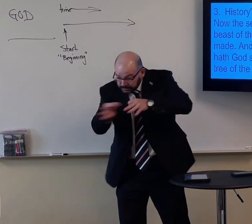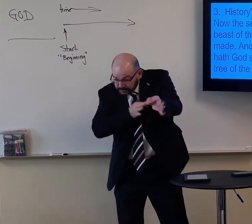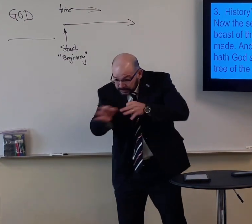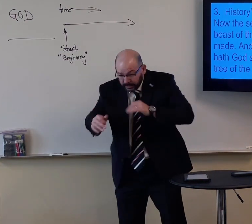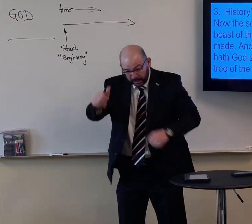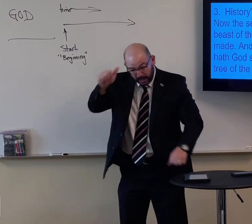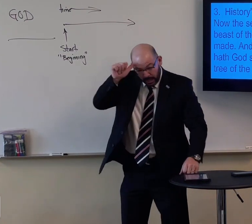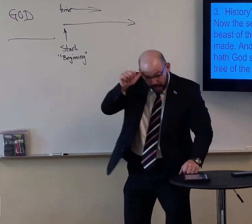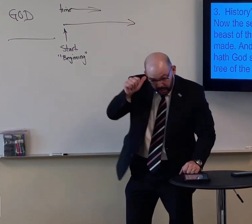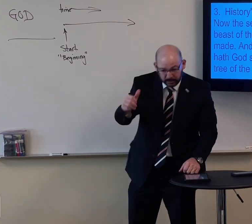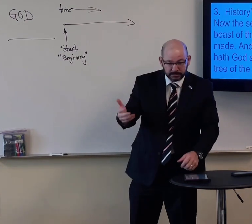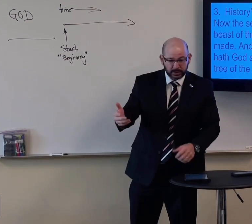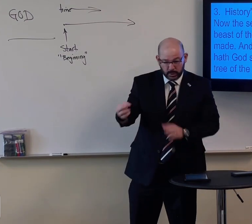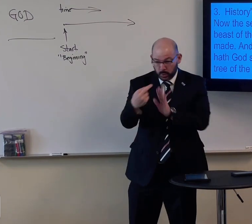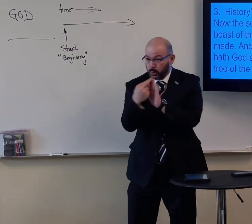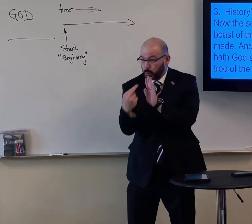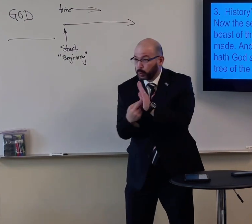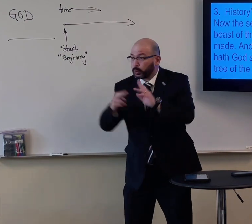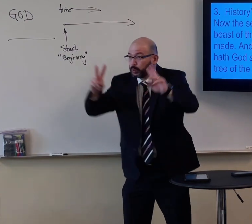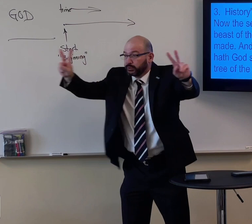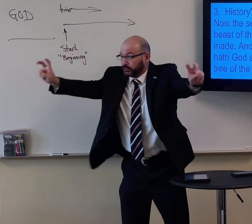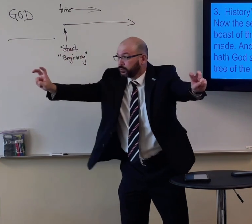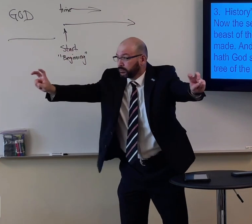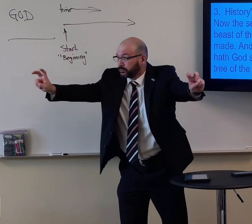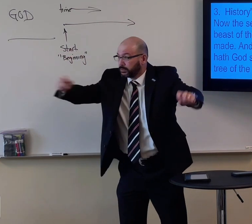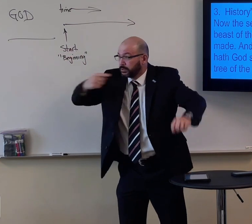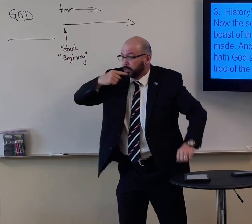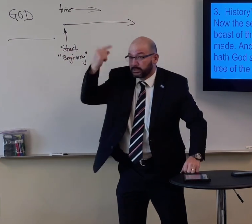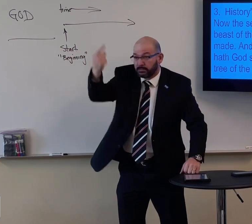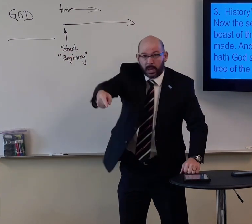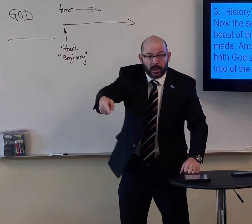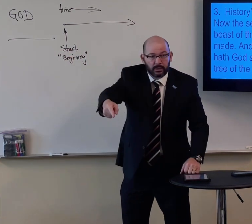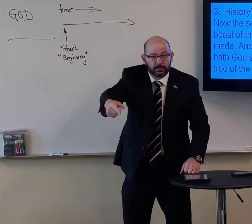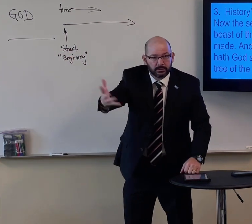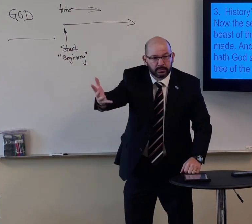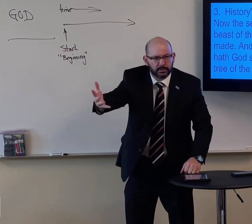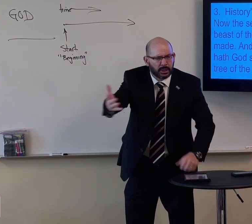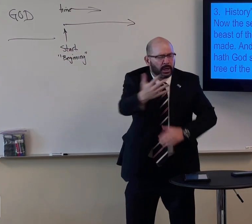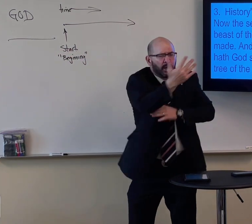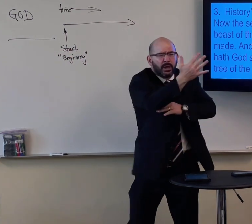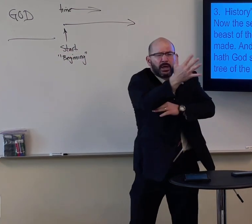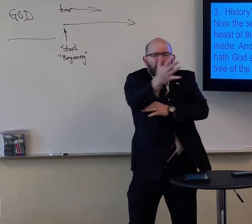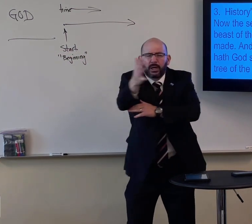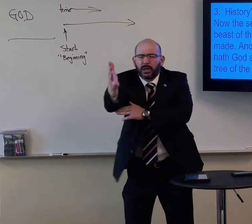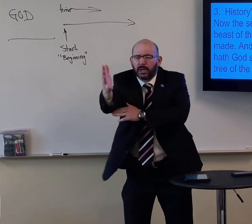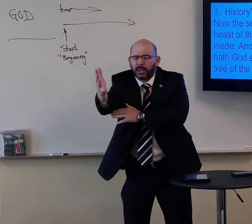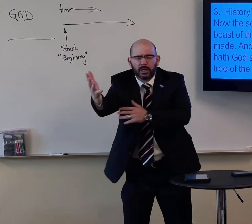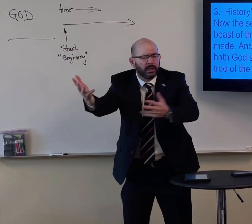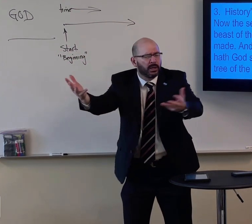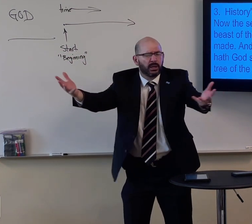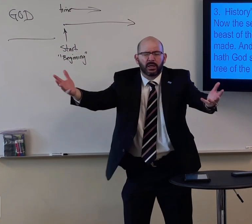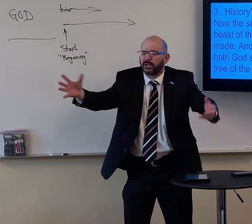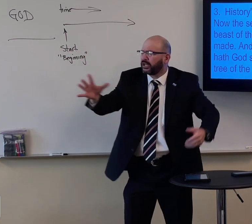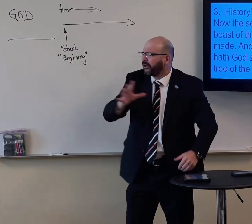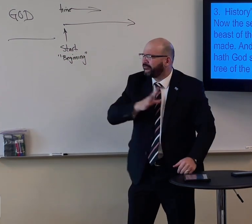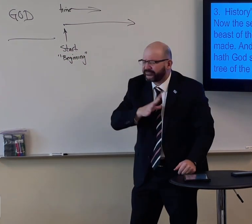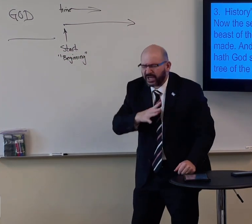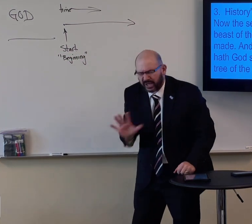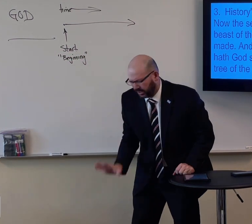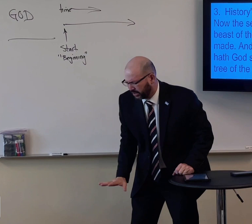God explained to Adam the rules. He commanded. He said, those trees that are in the